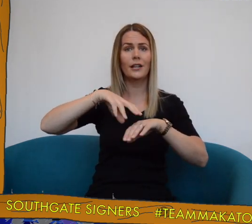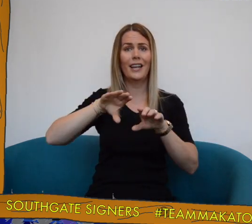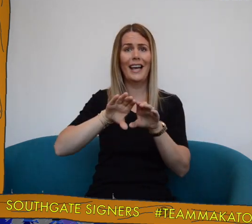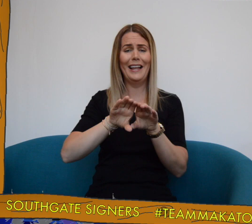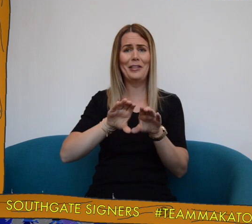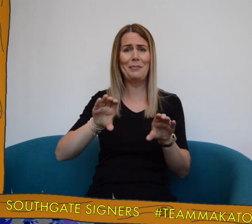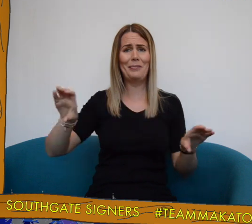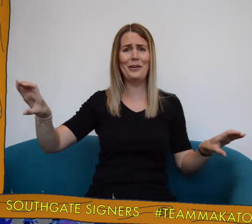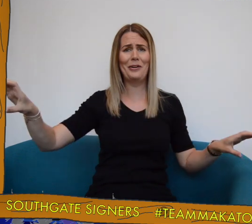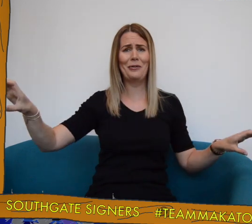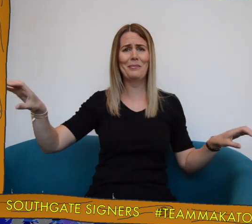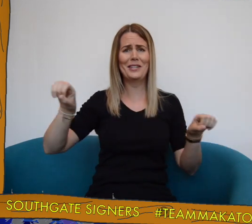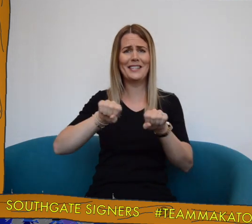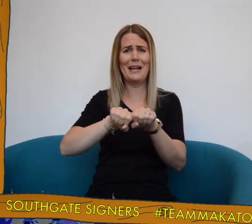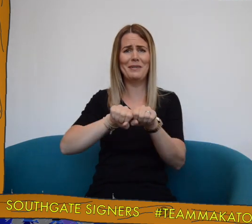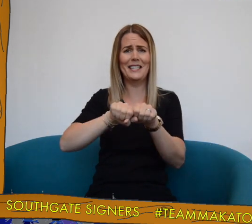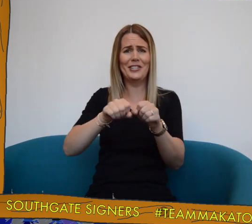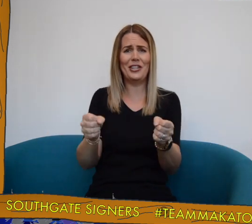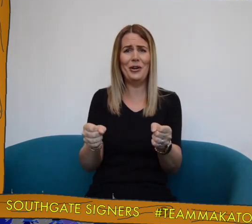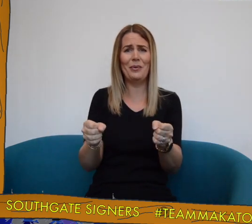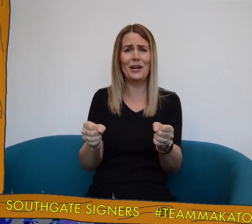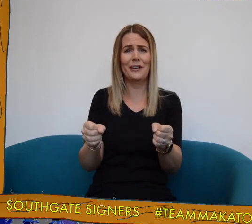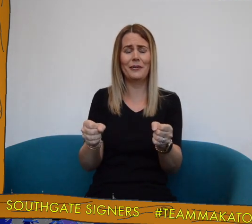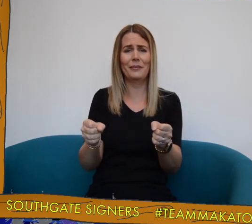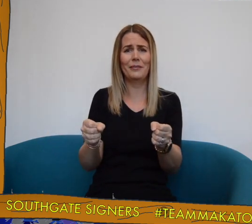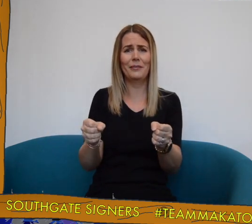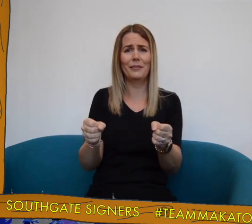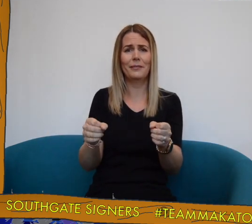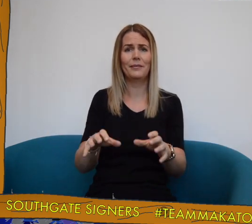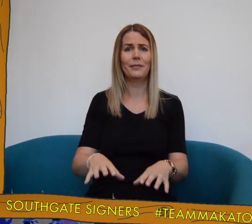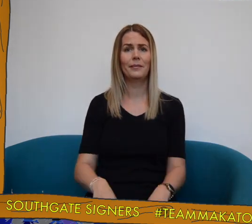and the broom snapped in two.